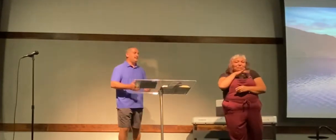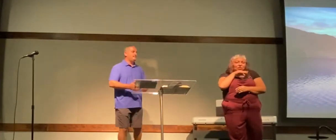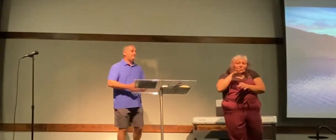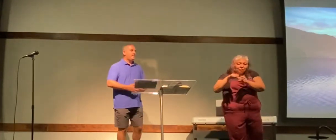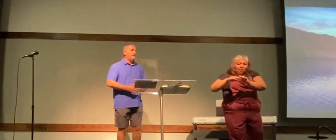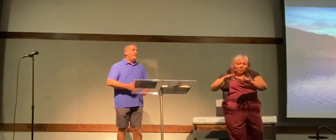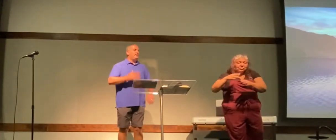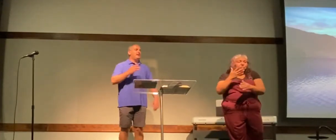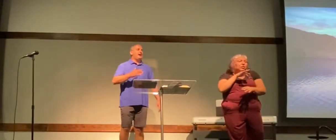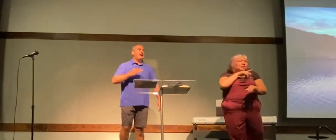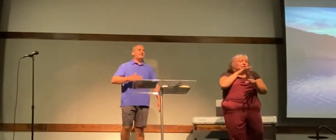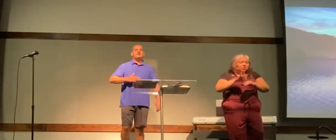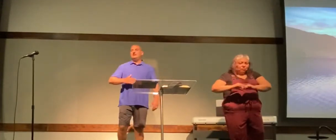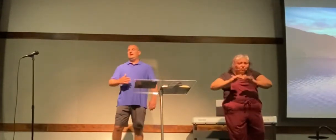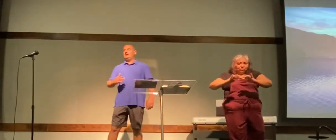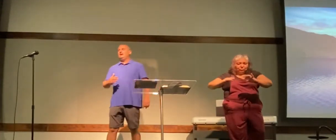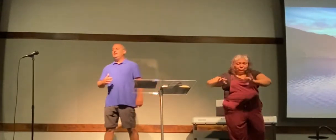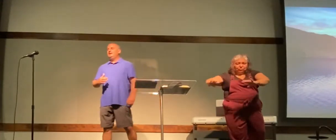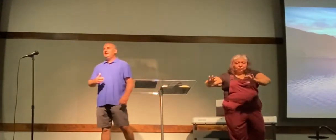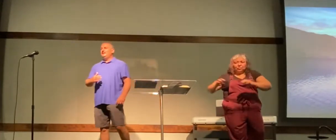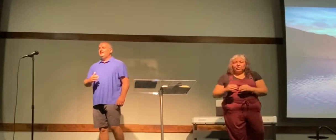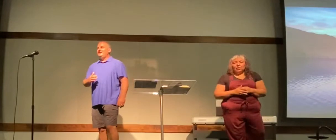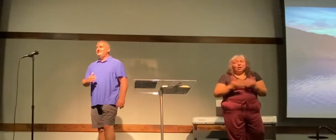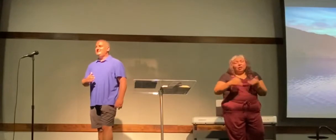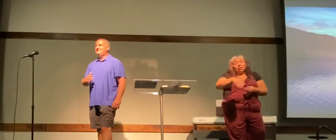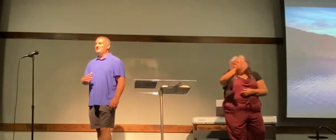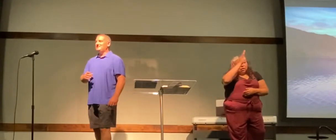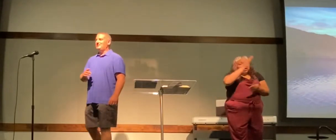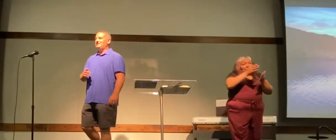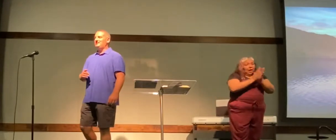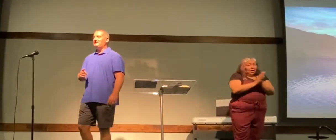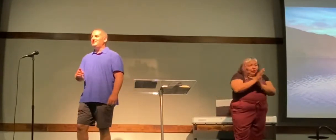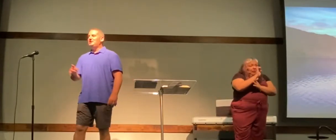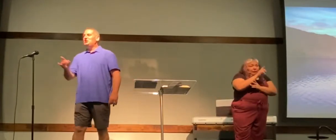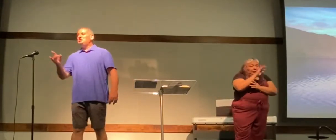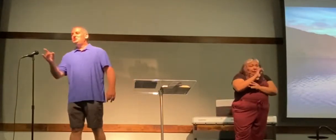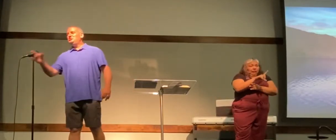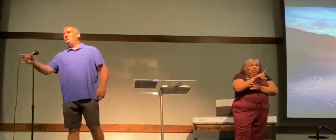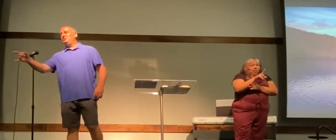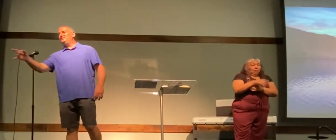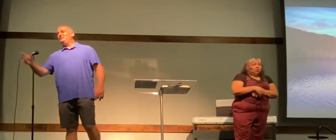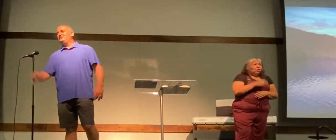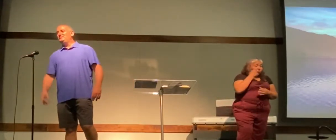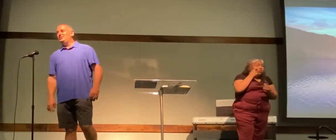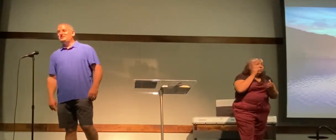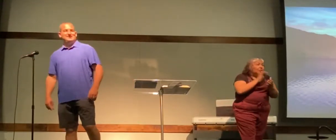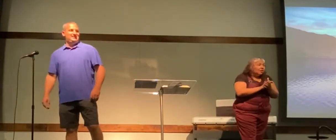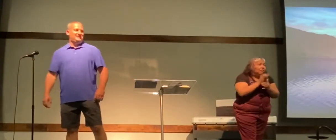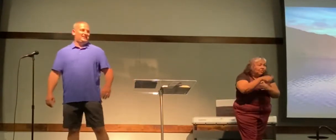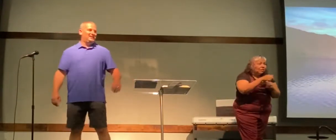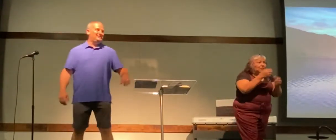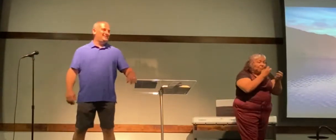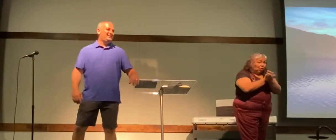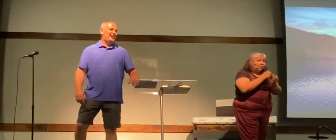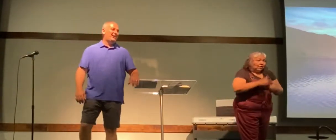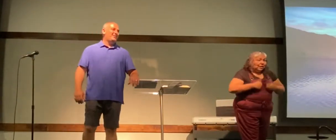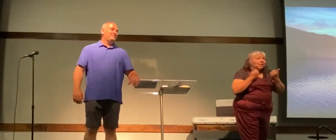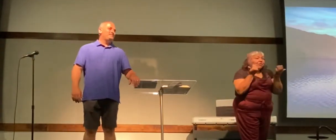dusty. And God asked Ezekiel this question. He says, do you believe that these bones can live